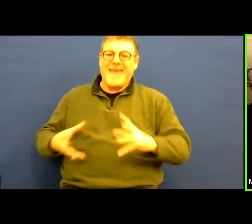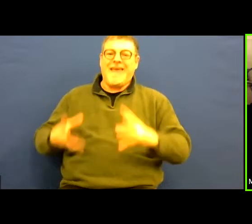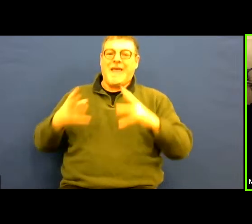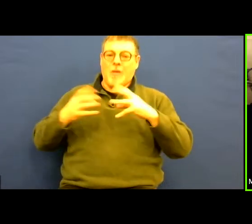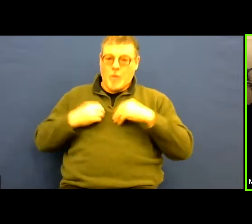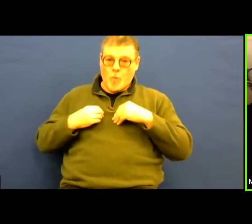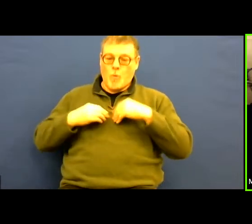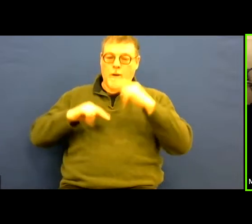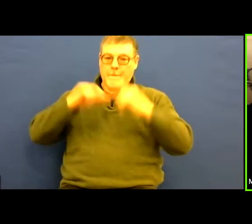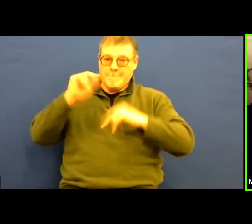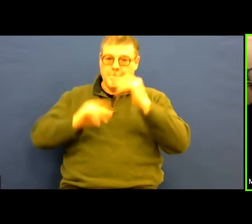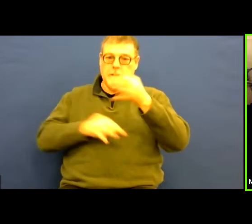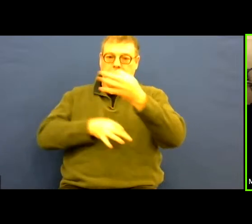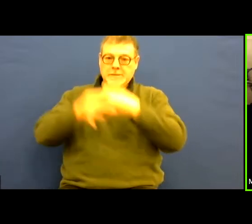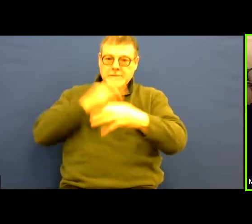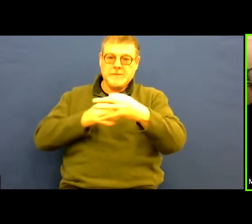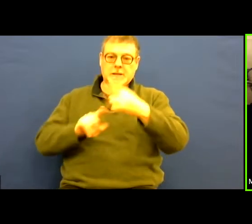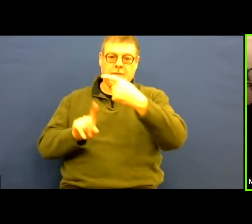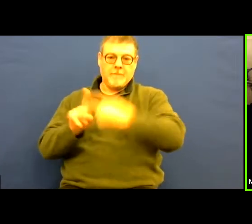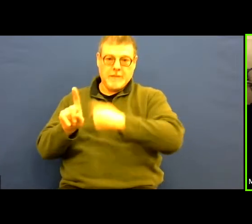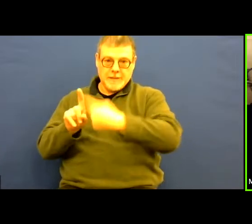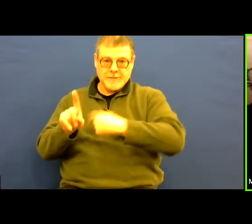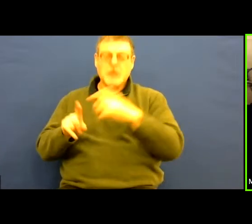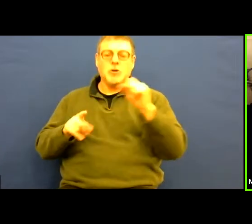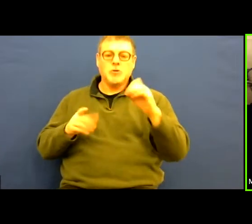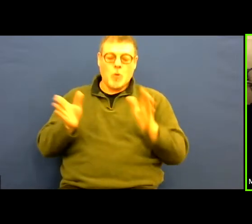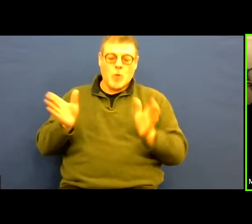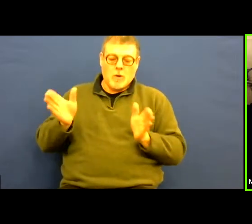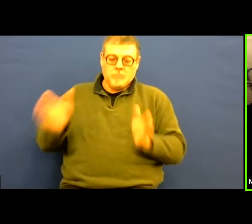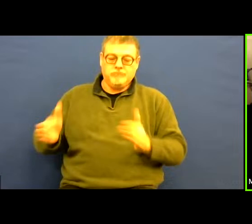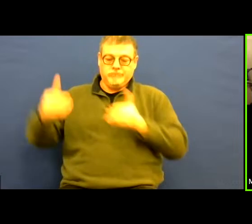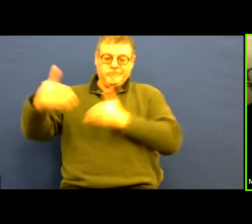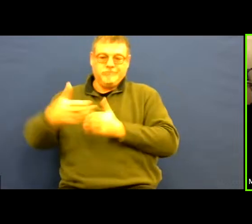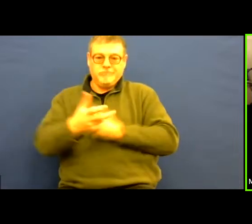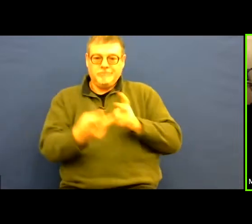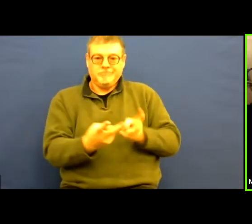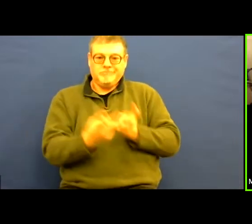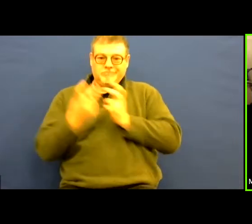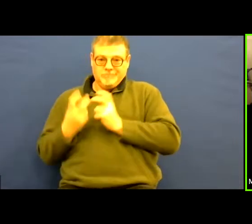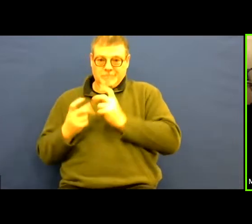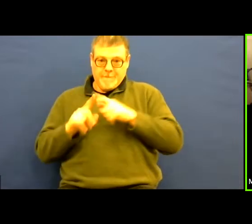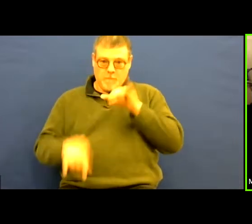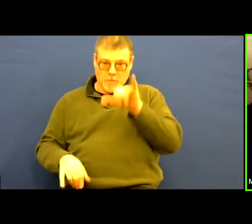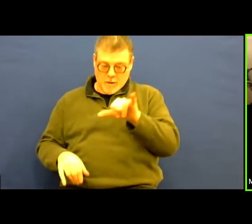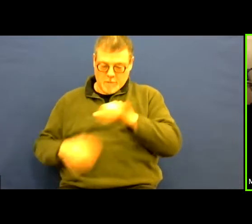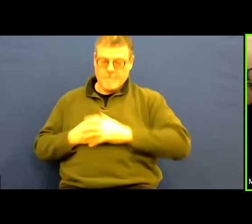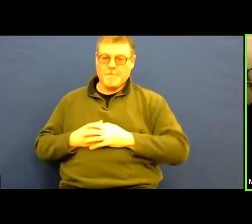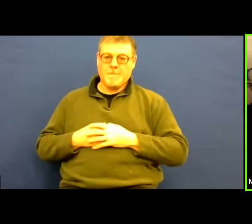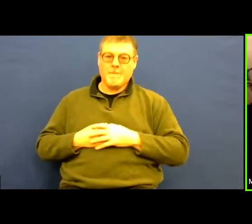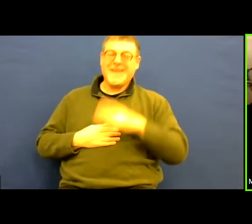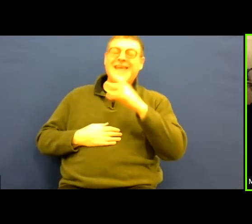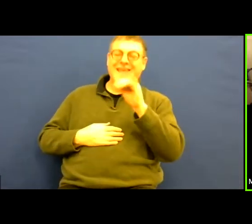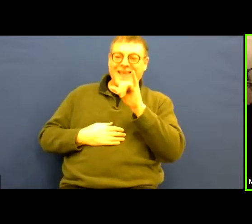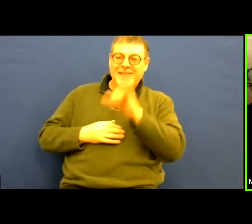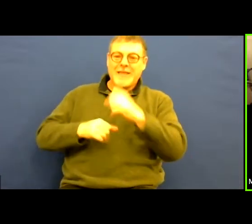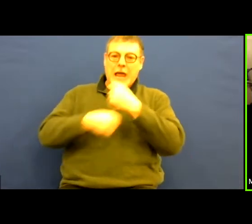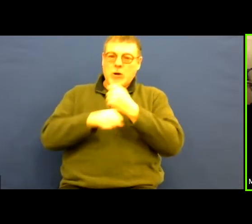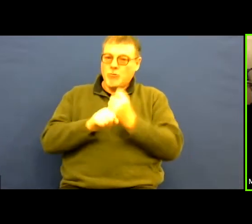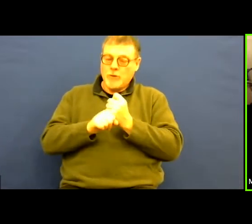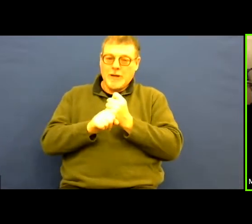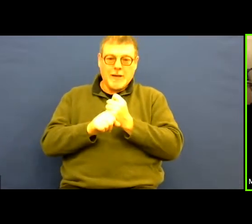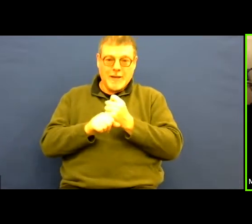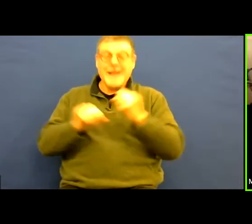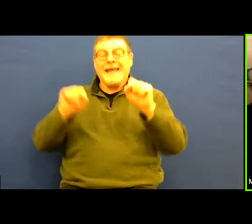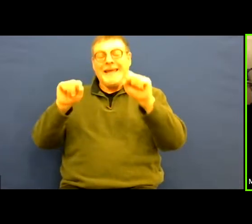building instead of leasing it. And so they'll carve out a portion for that. And so that creates